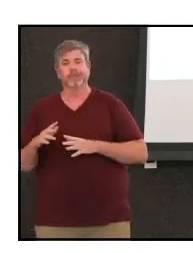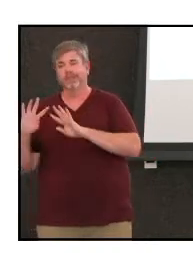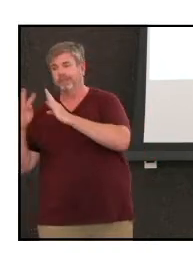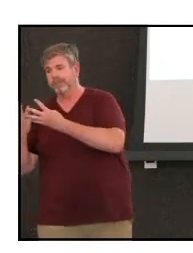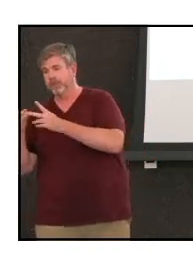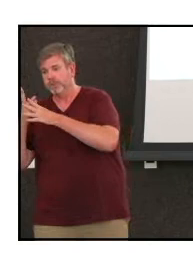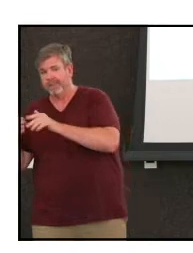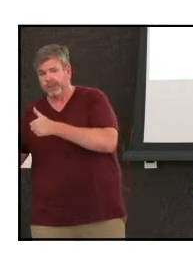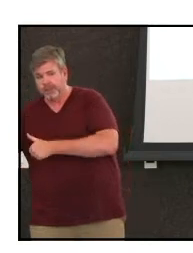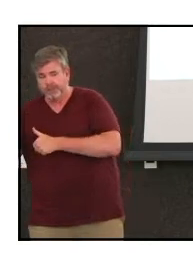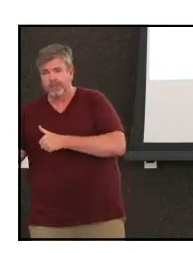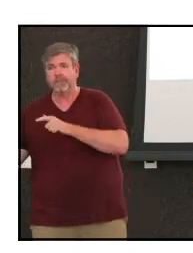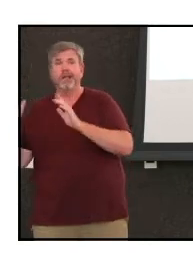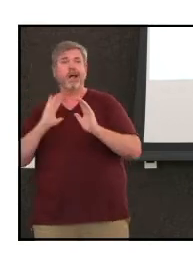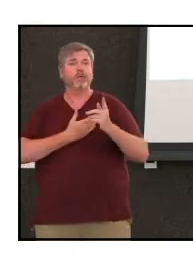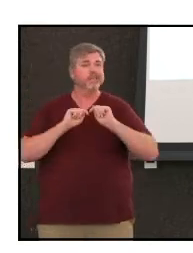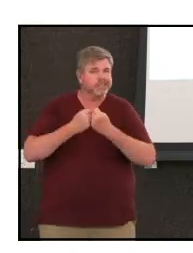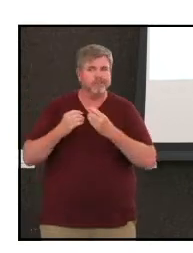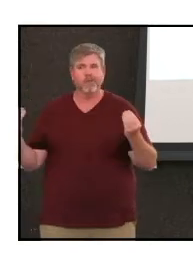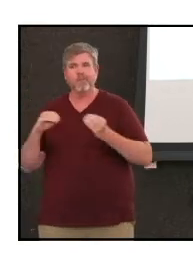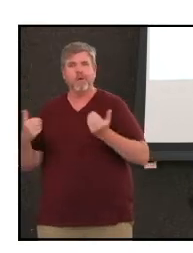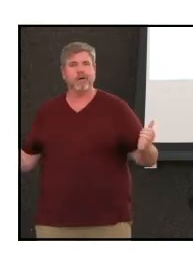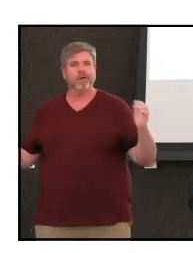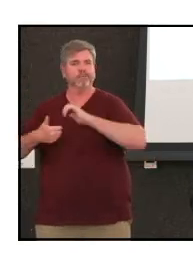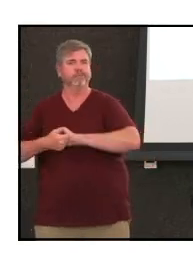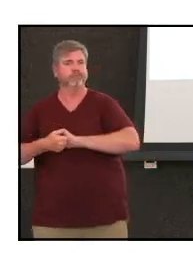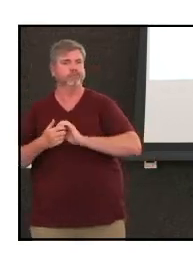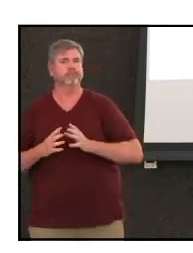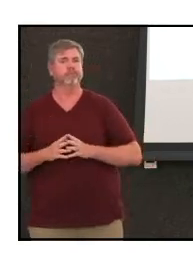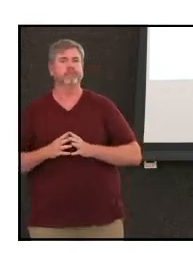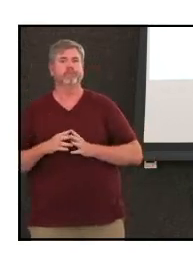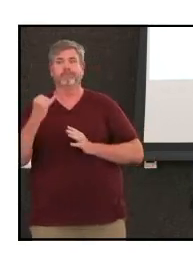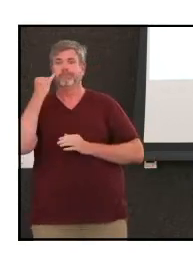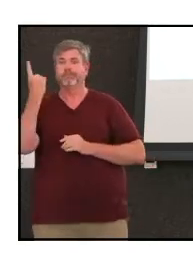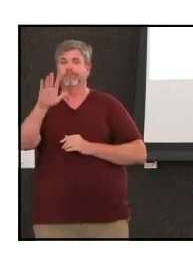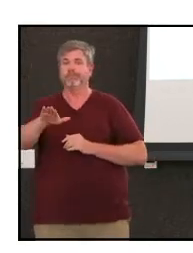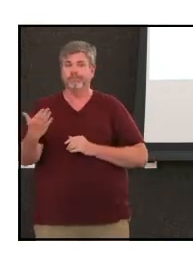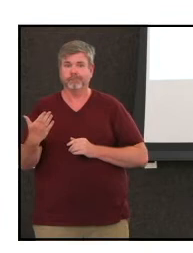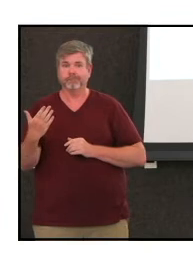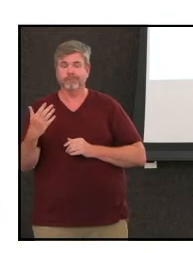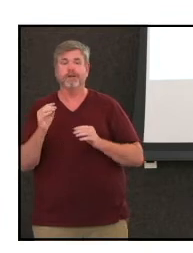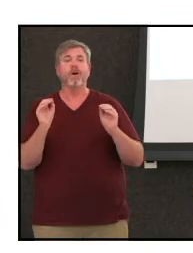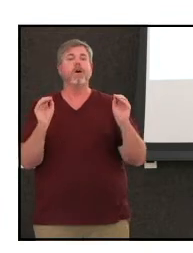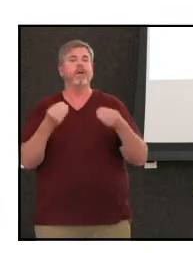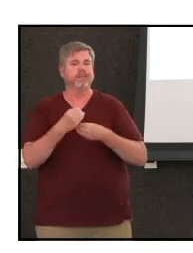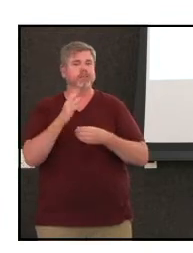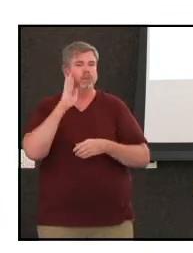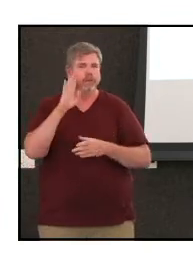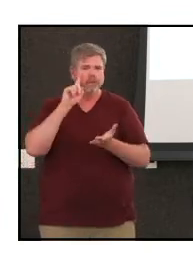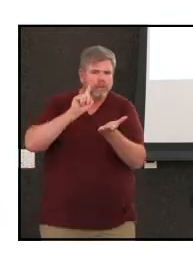would do is respond and investigate fentanyl poisoning deaths in this county. Next slide.